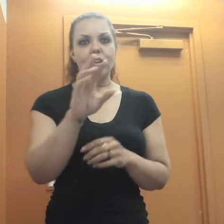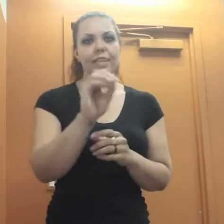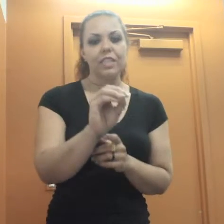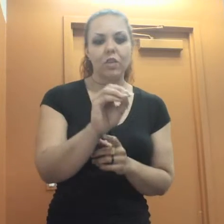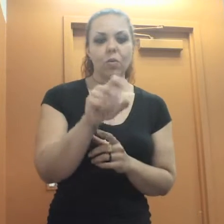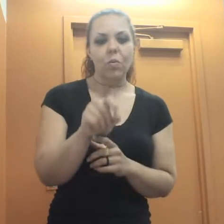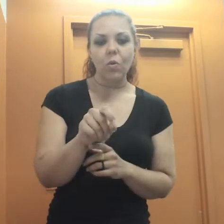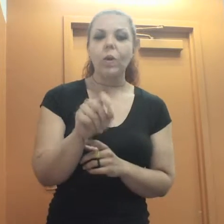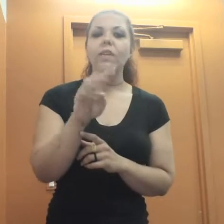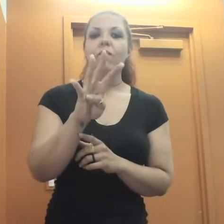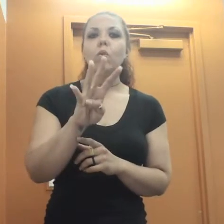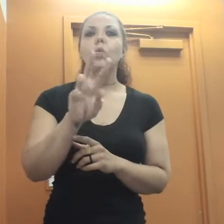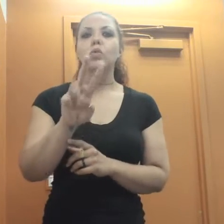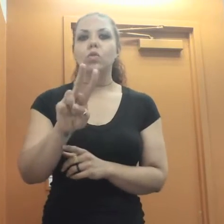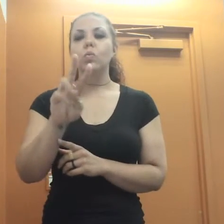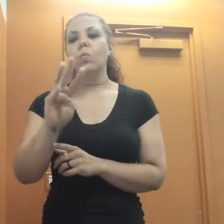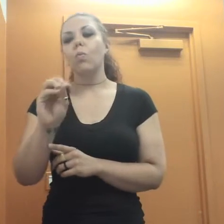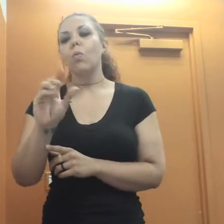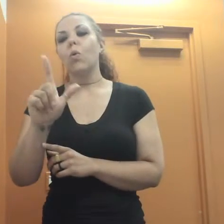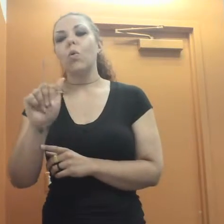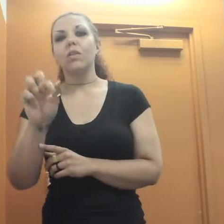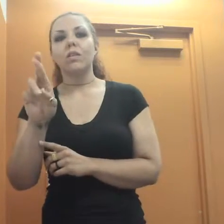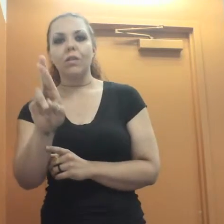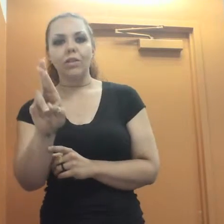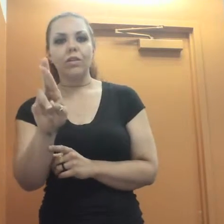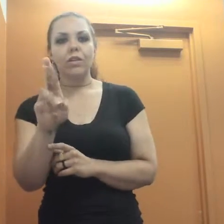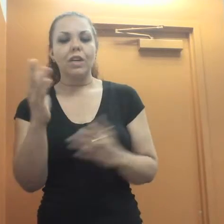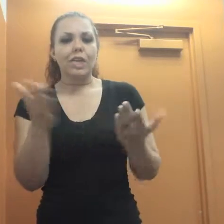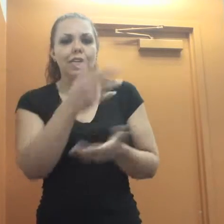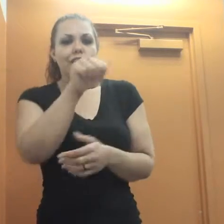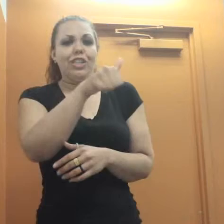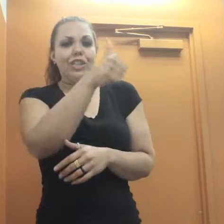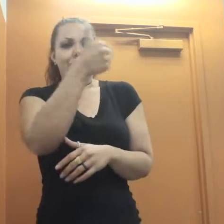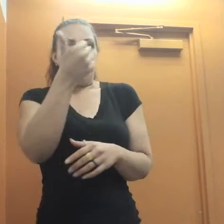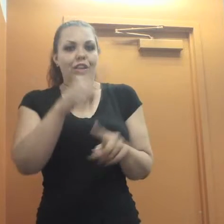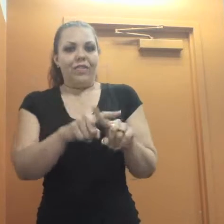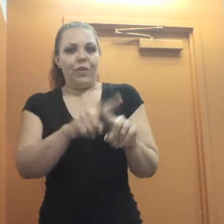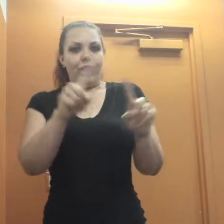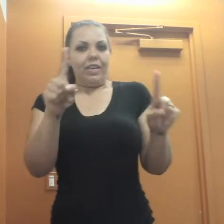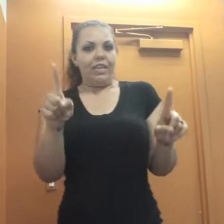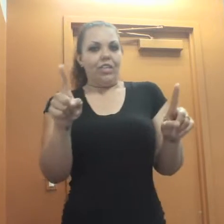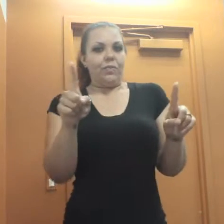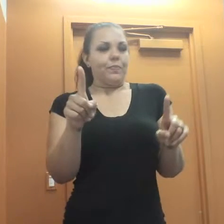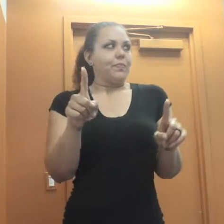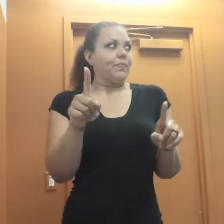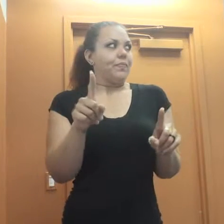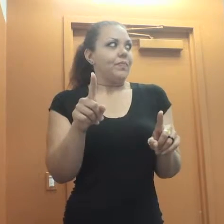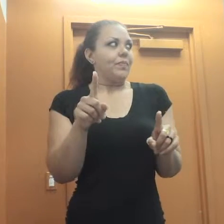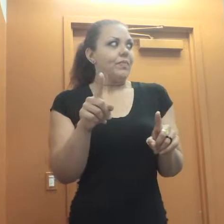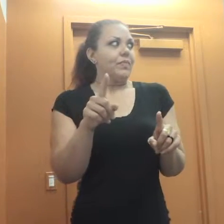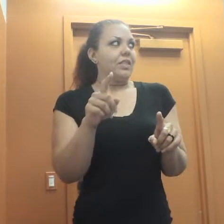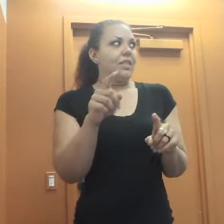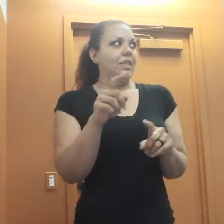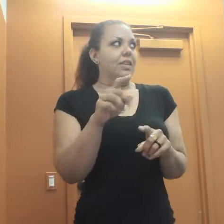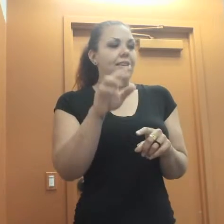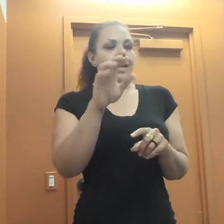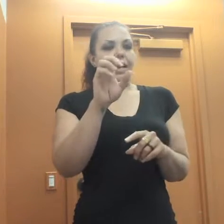molar. And here's another slight variation. Solid silver chromate,